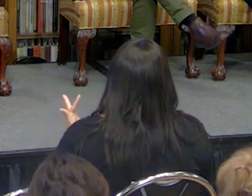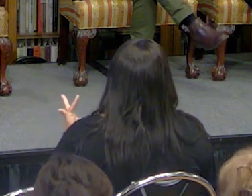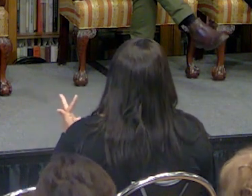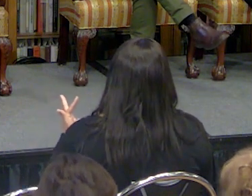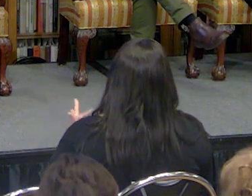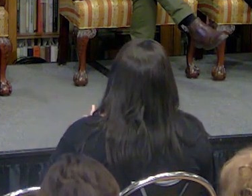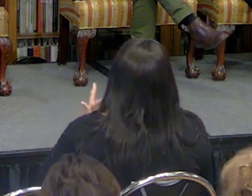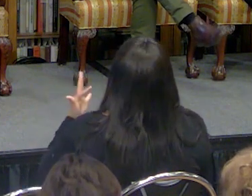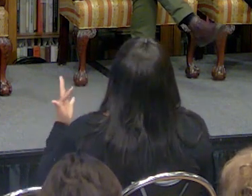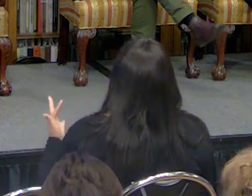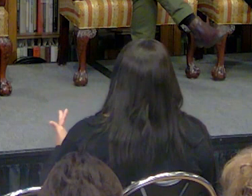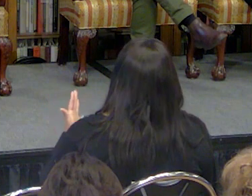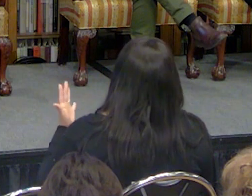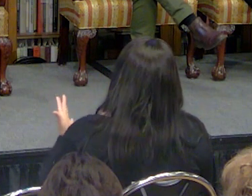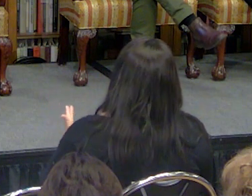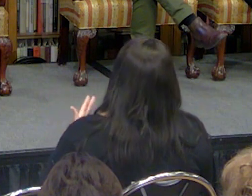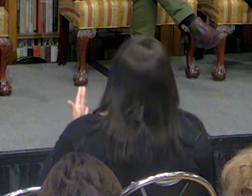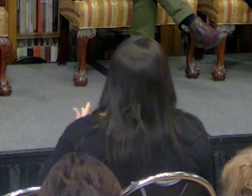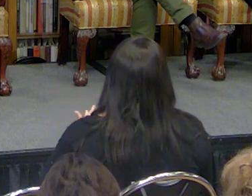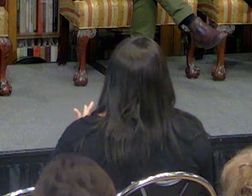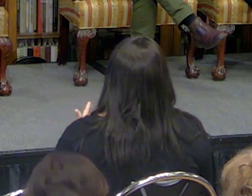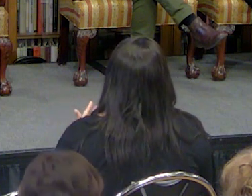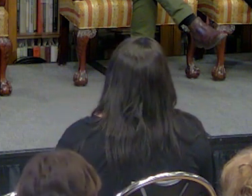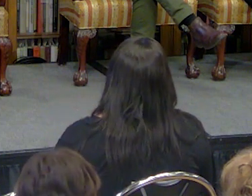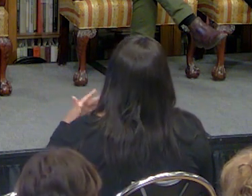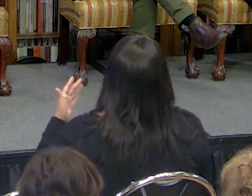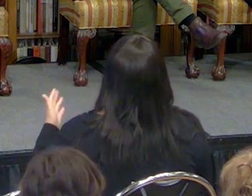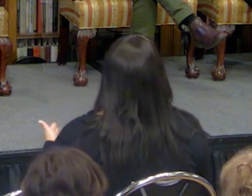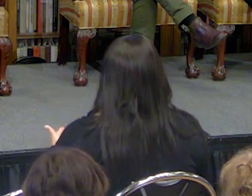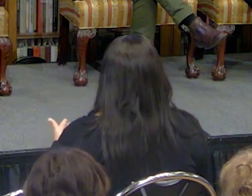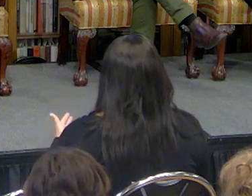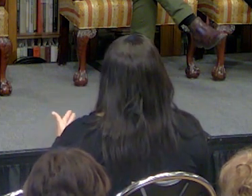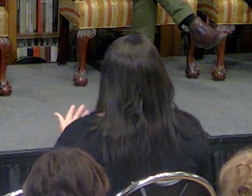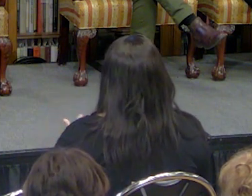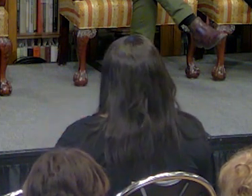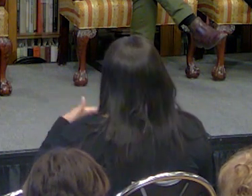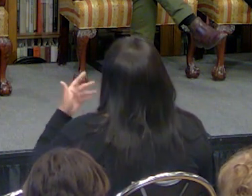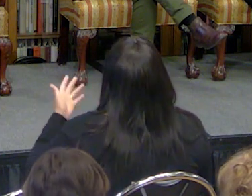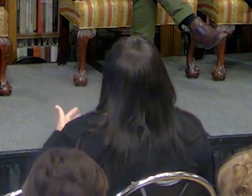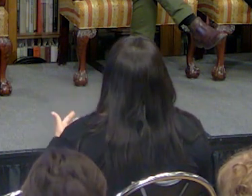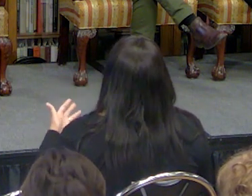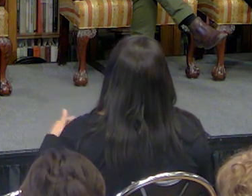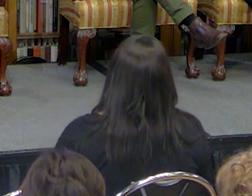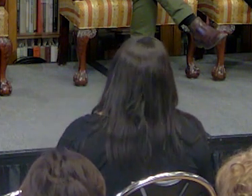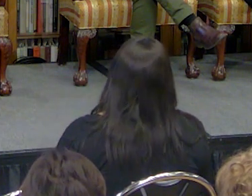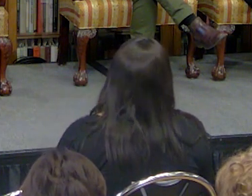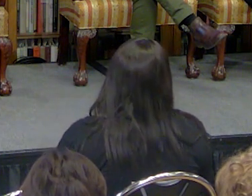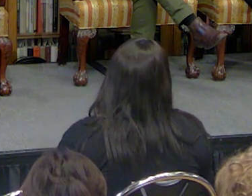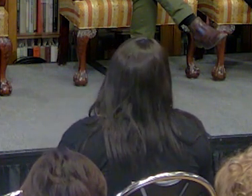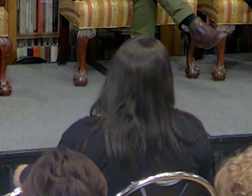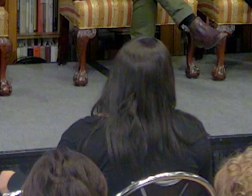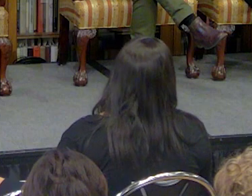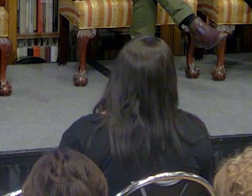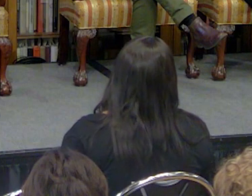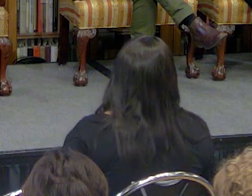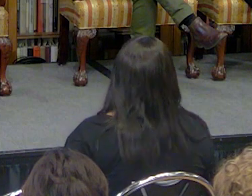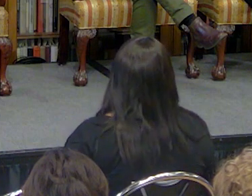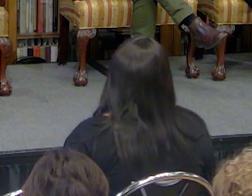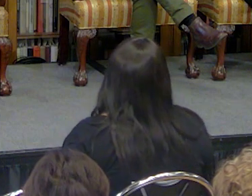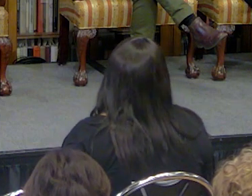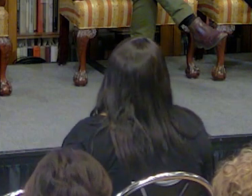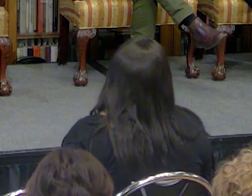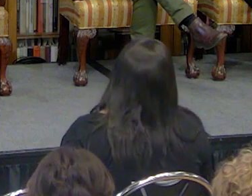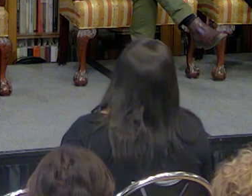working definitions of racism especially when talking to people outside of the United States who have an understanding of American